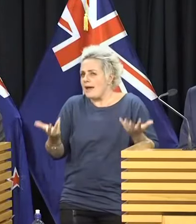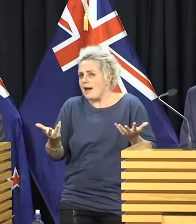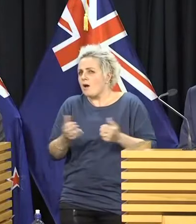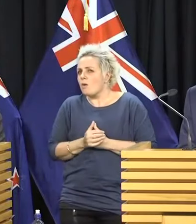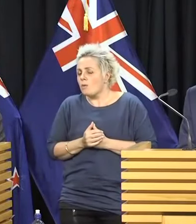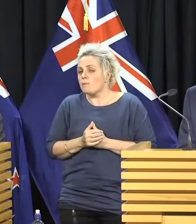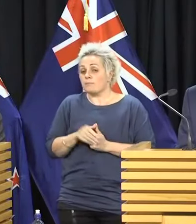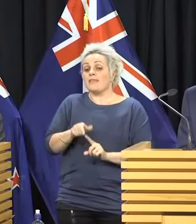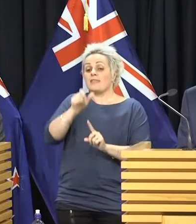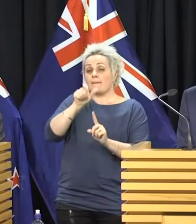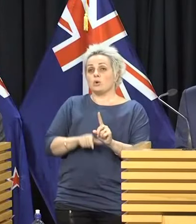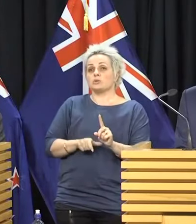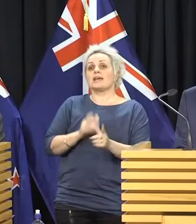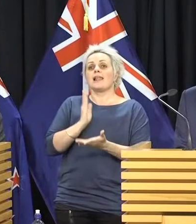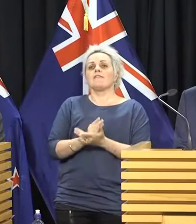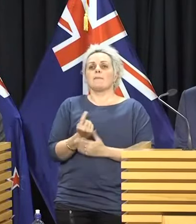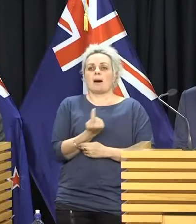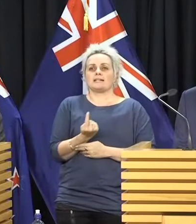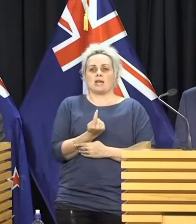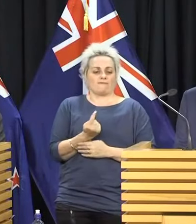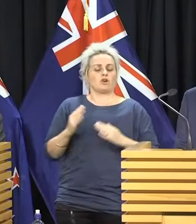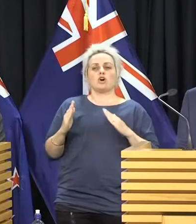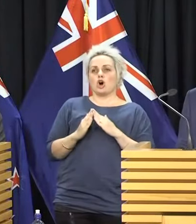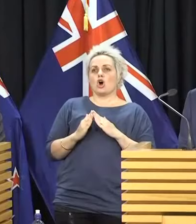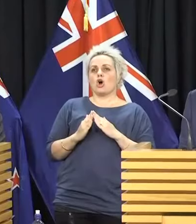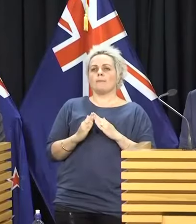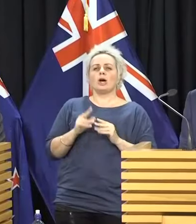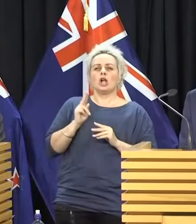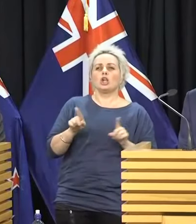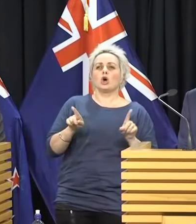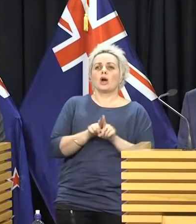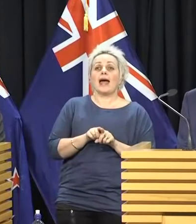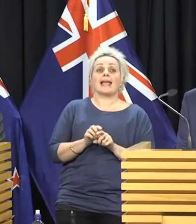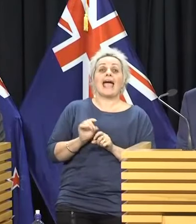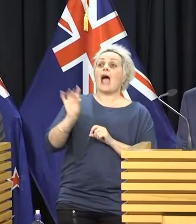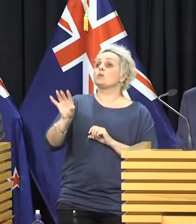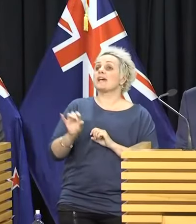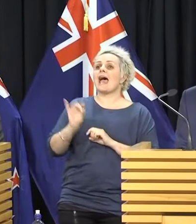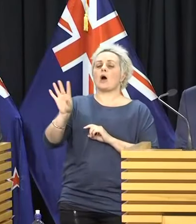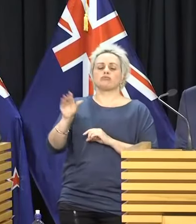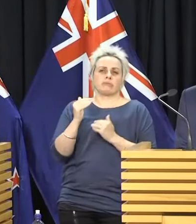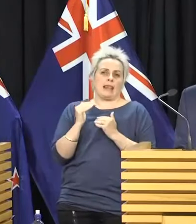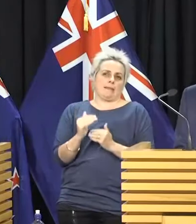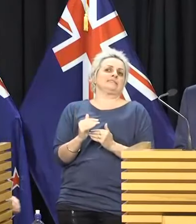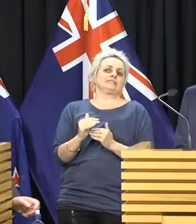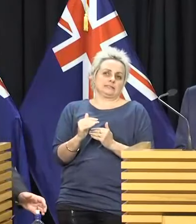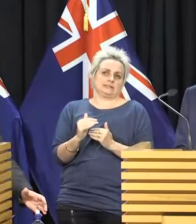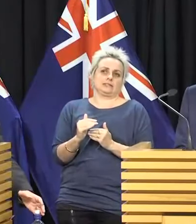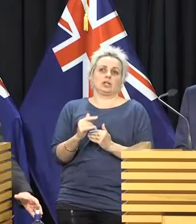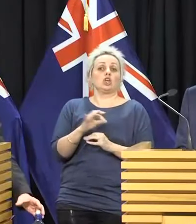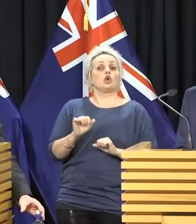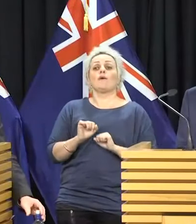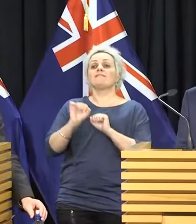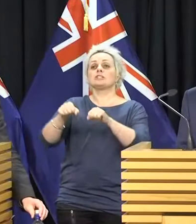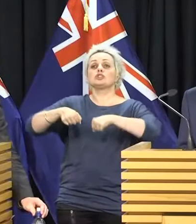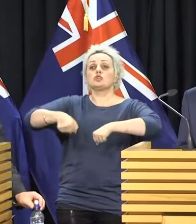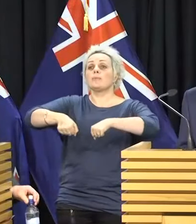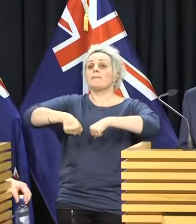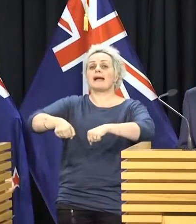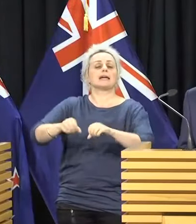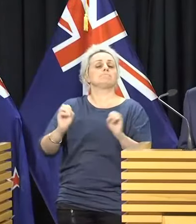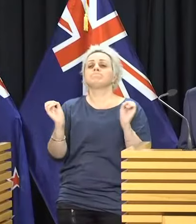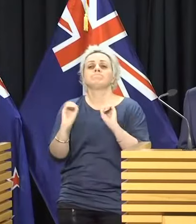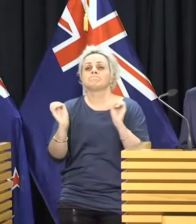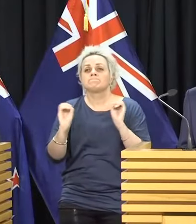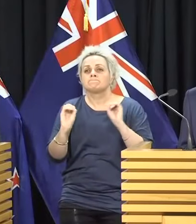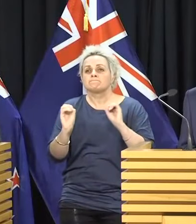The person does live alone and appears to have had limited community outings recently. They have not visited a supermarket during the period.